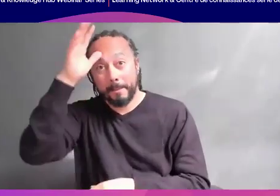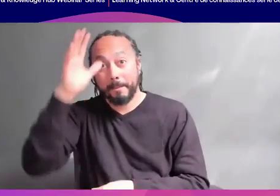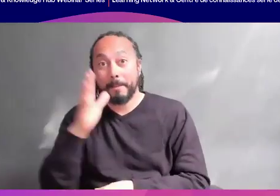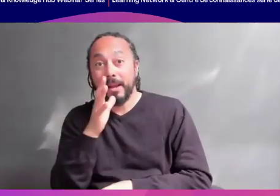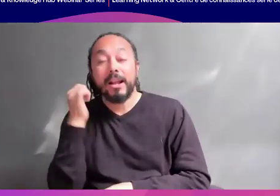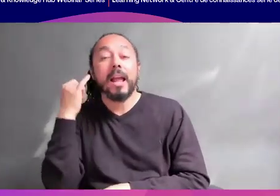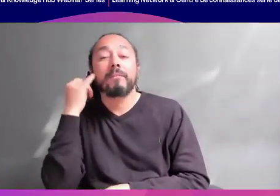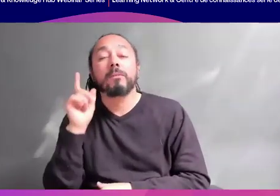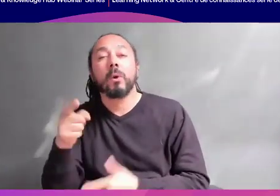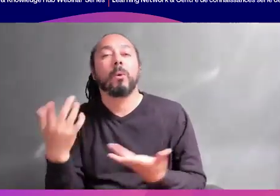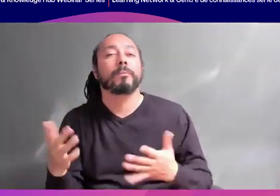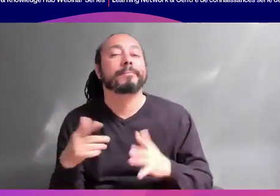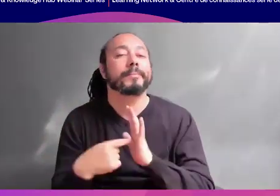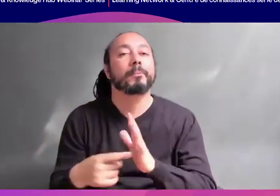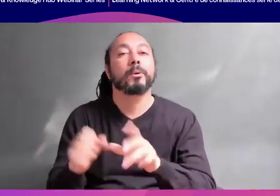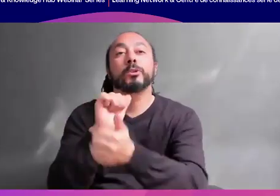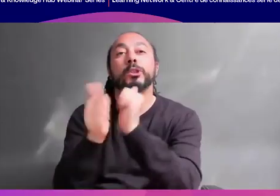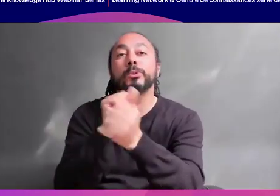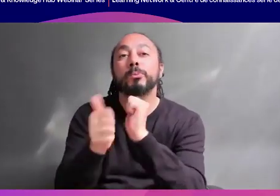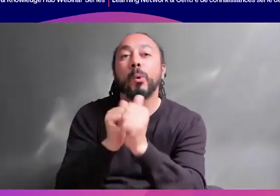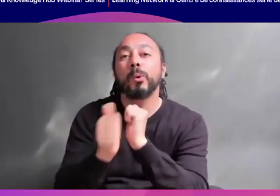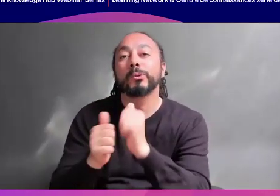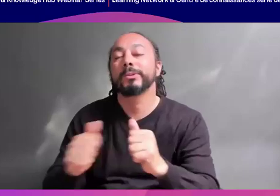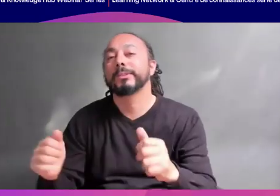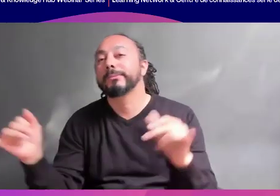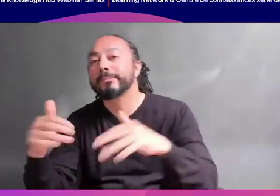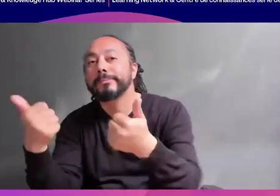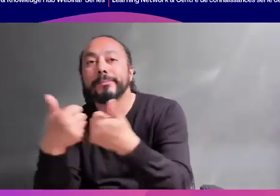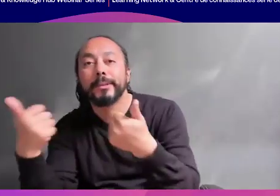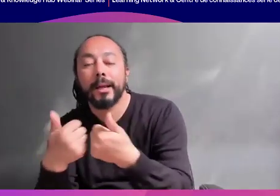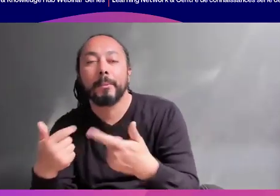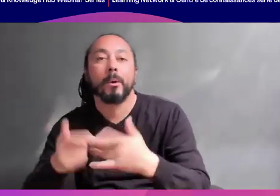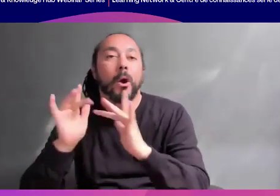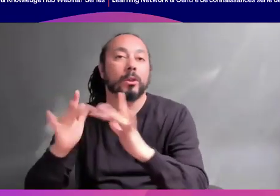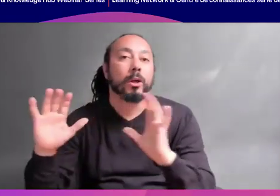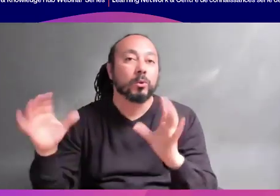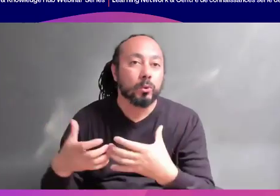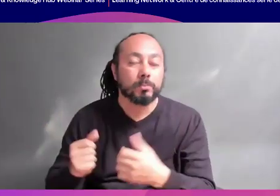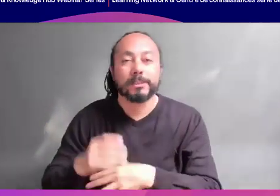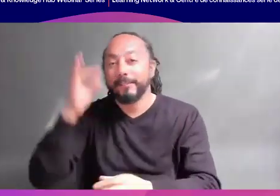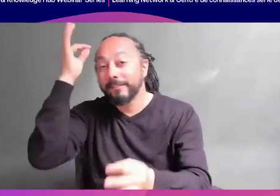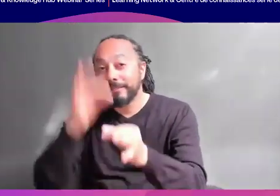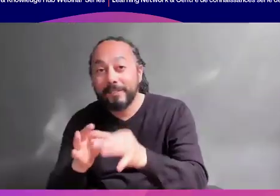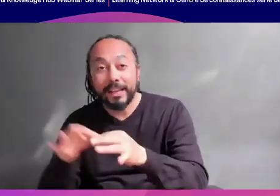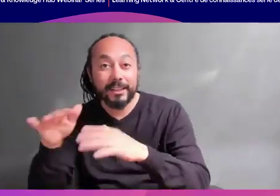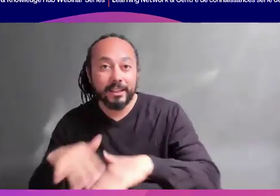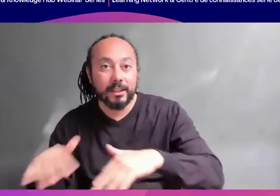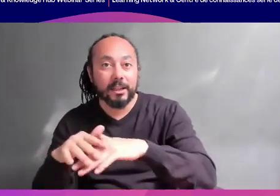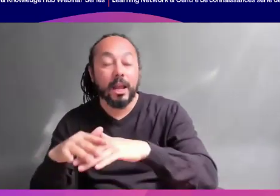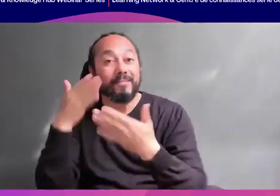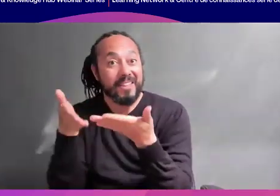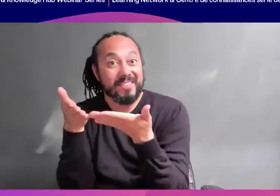children's sports association, in their faith settings, or even in online groups, for example, they're more likely to model